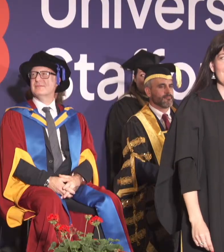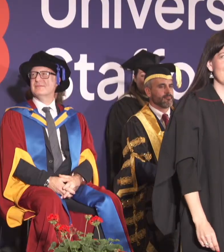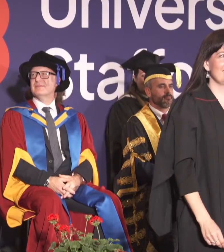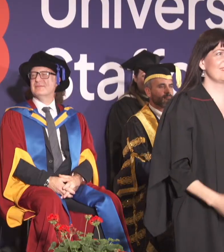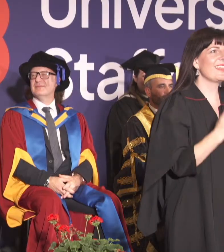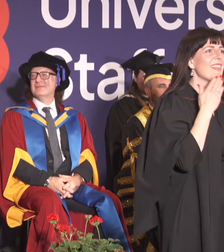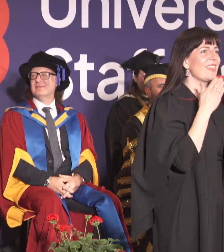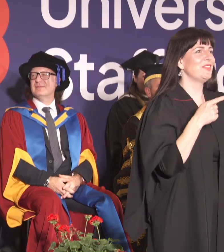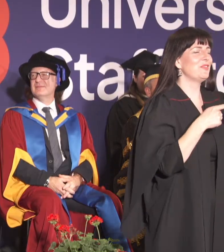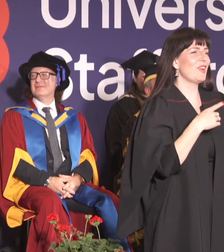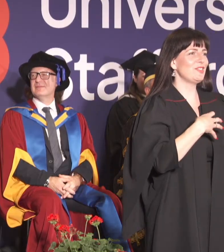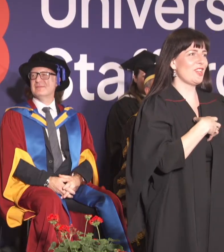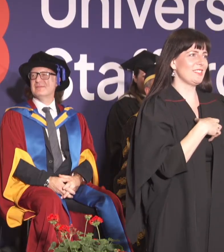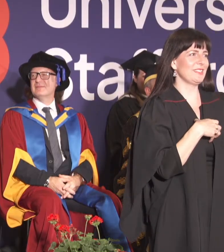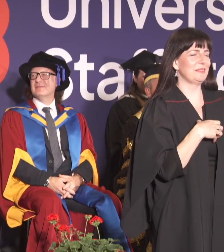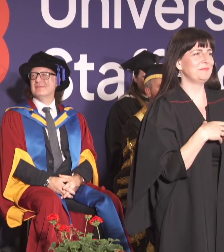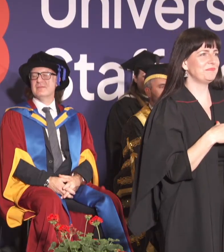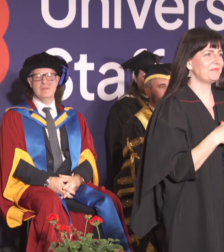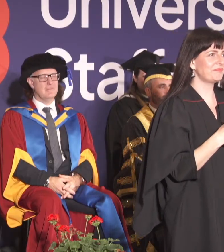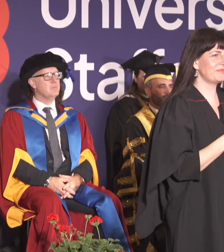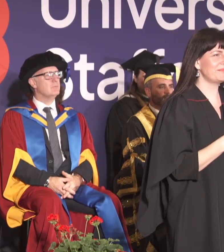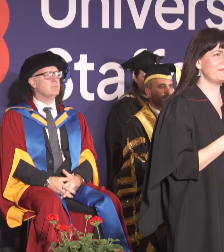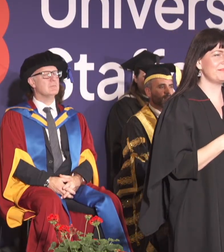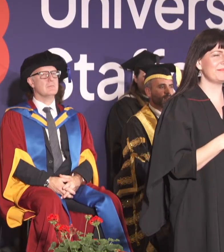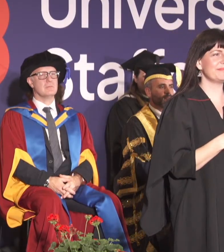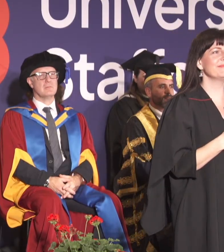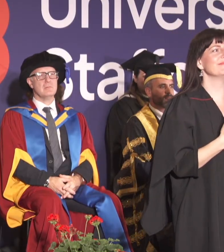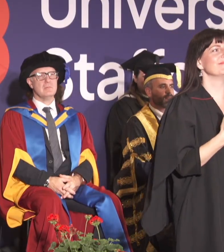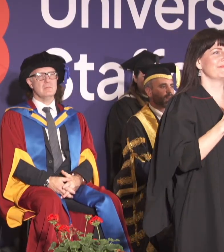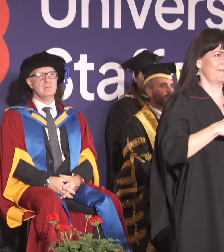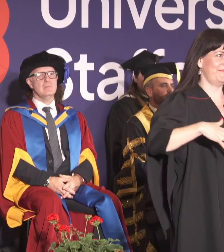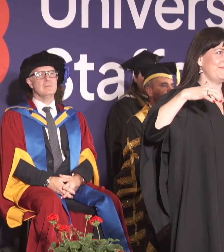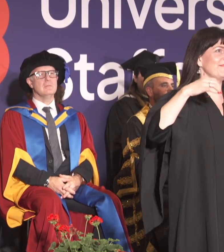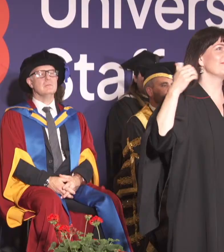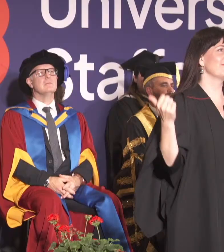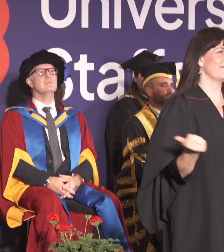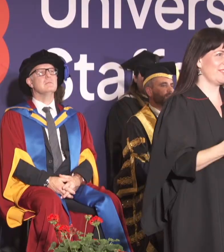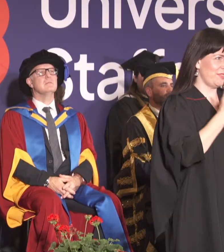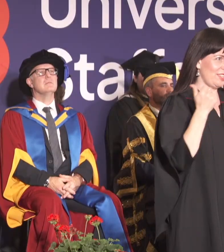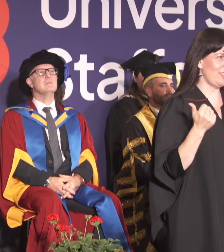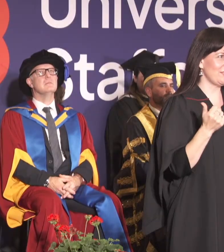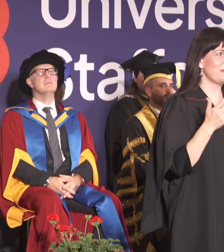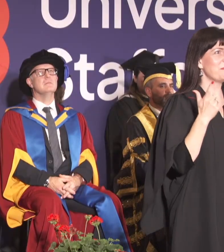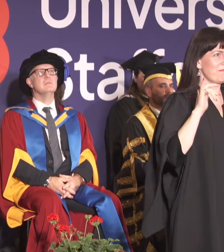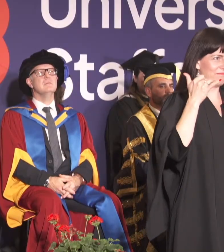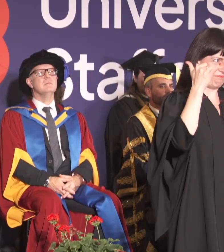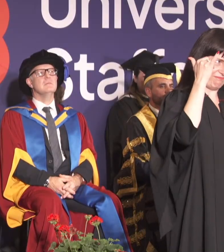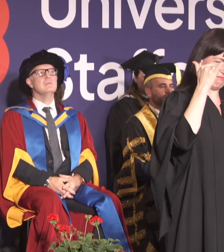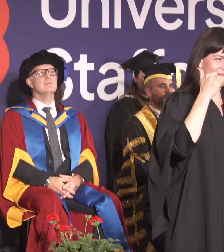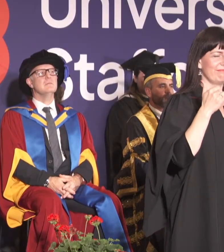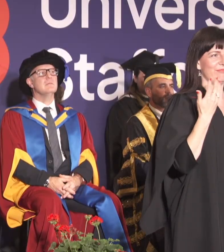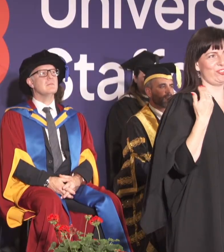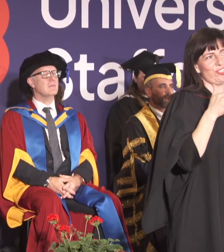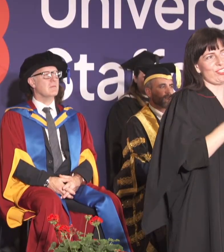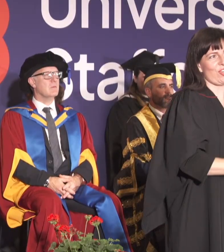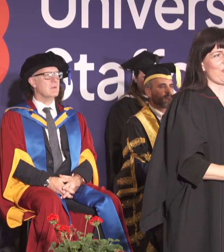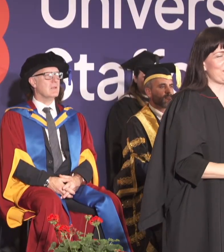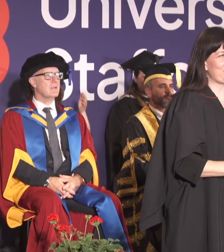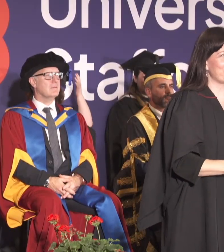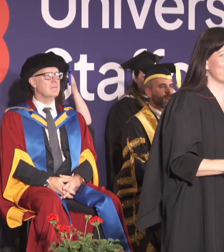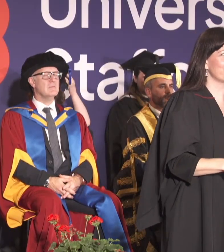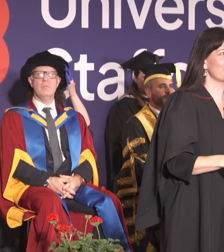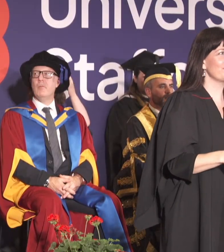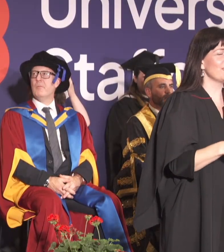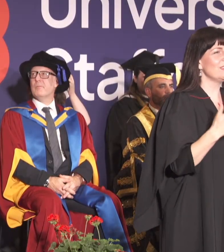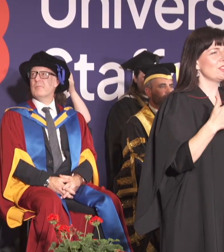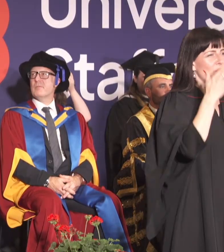Thank you, Vice-Chancellor. This concludes your graduation ceremony, but the celebrations are, of course, just beginning. If